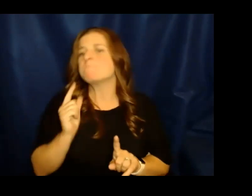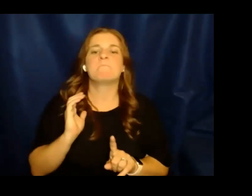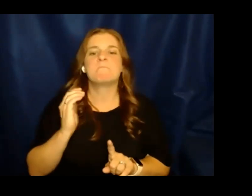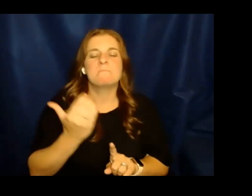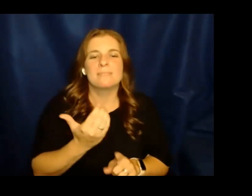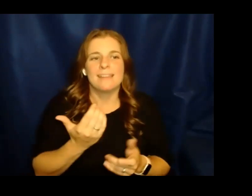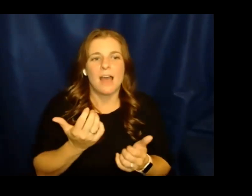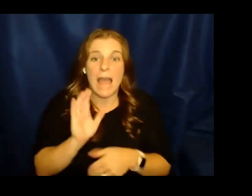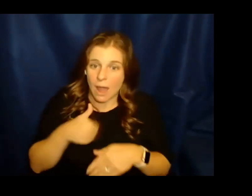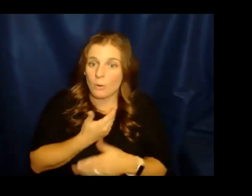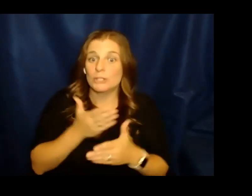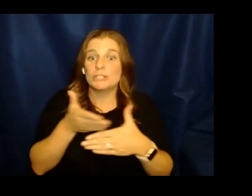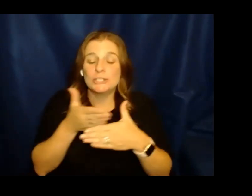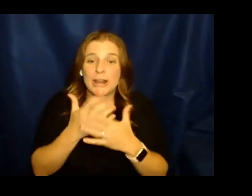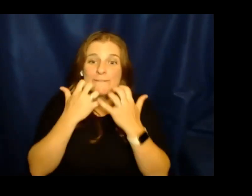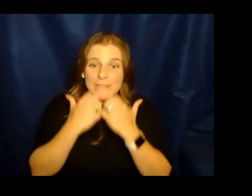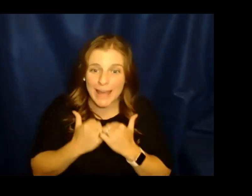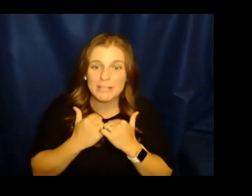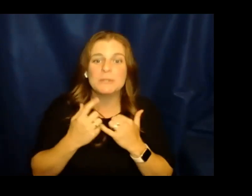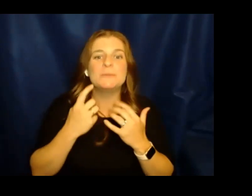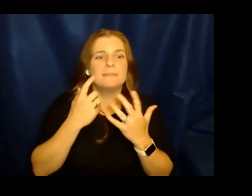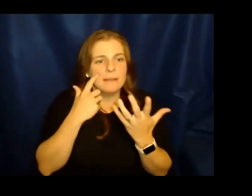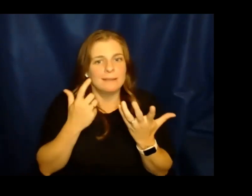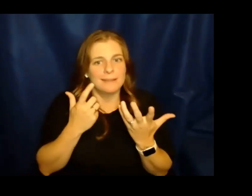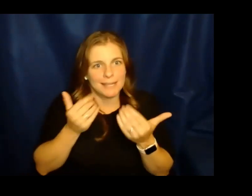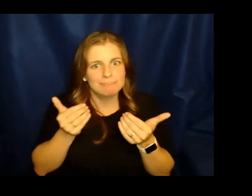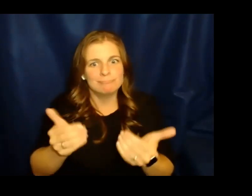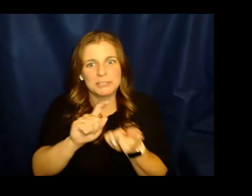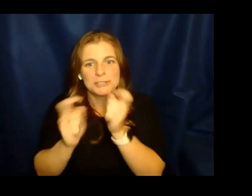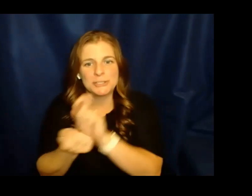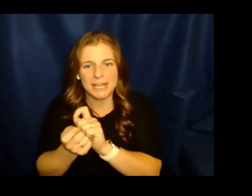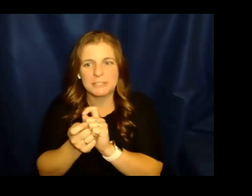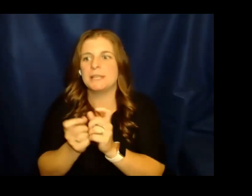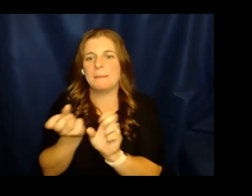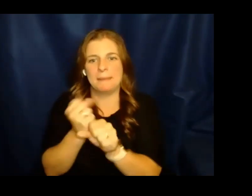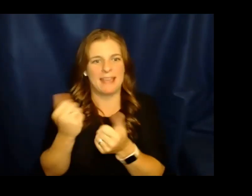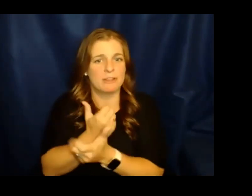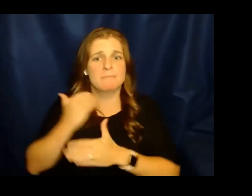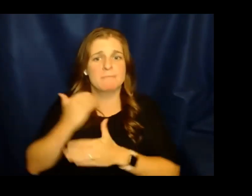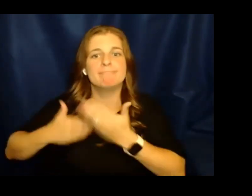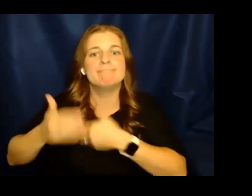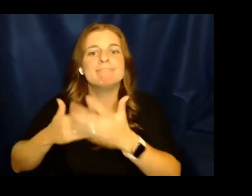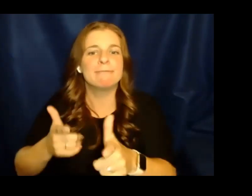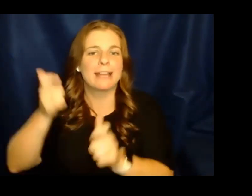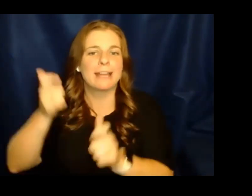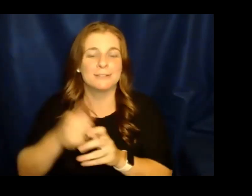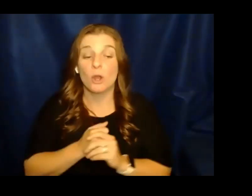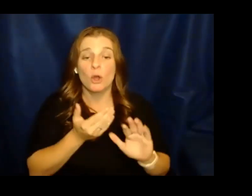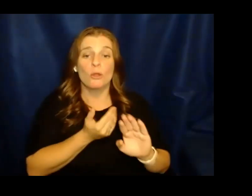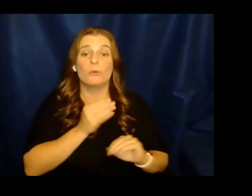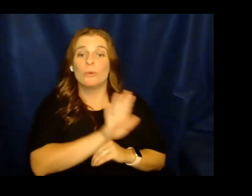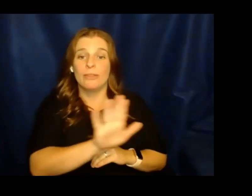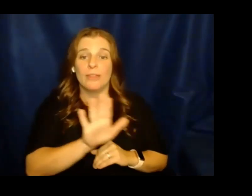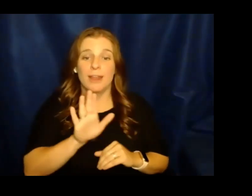momentum, and we can shift cultural narratives and even influence policy. Through their examples, I've learned to speak truth